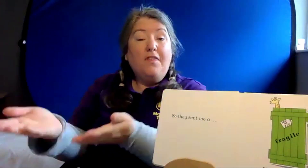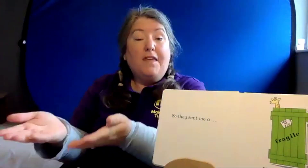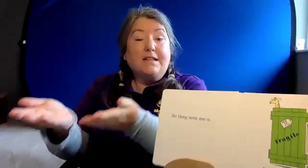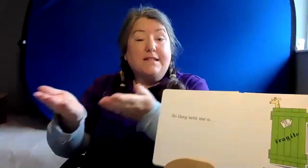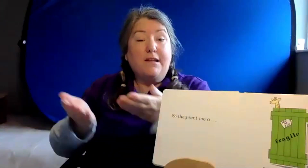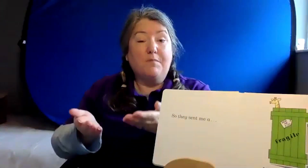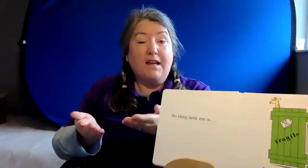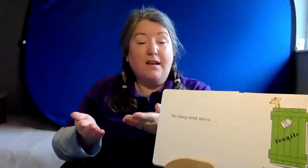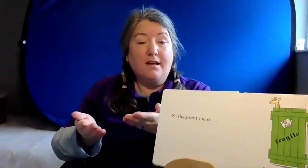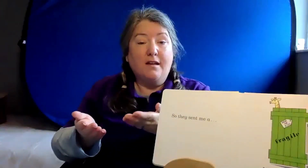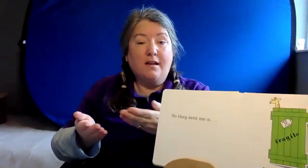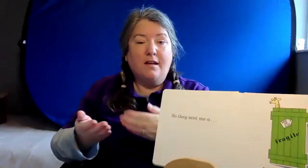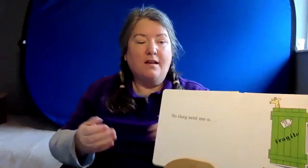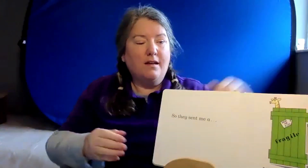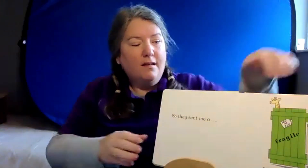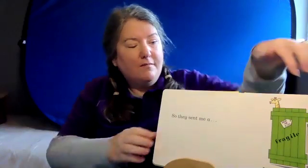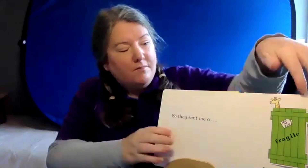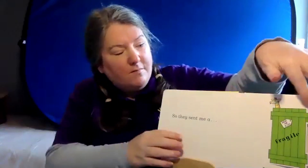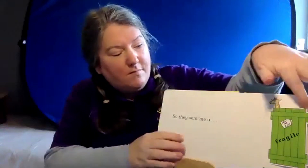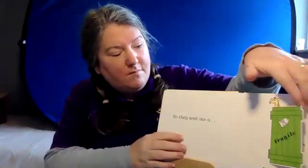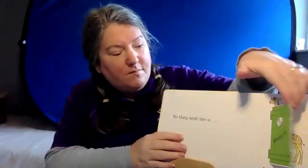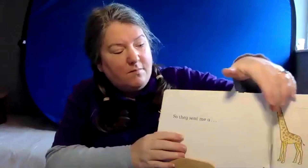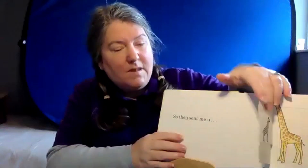They sent me a